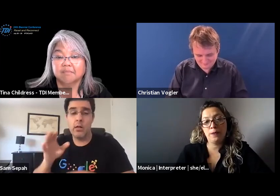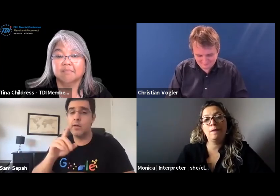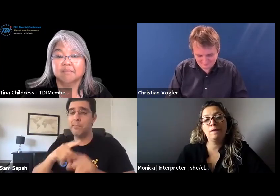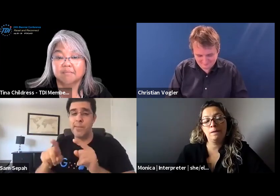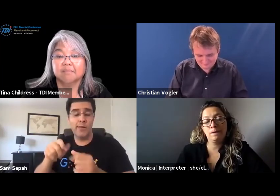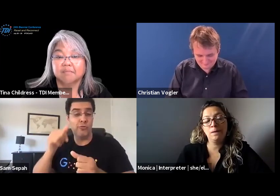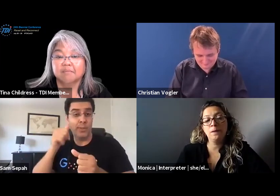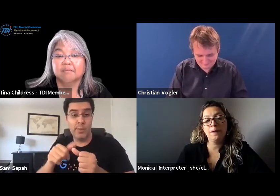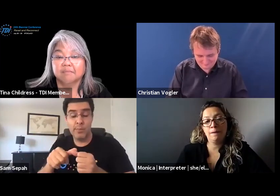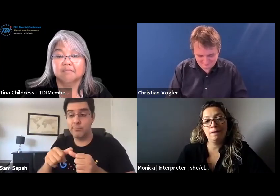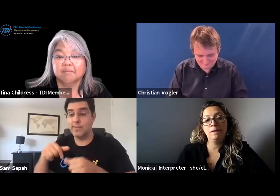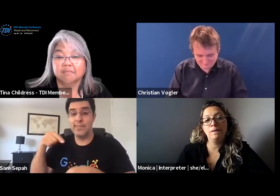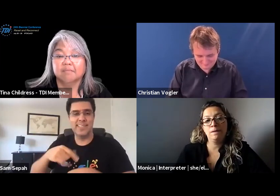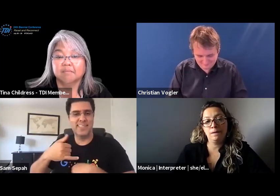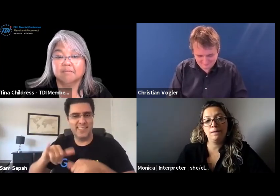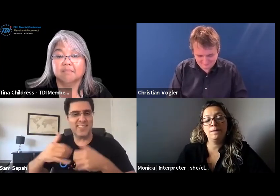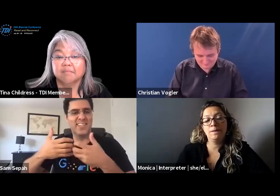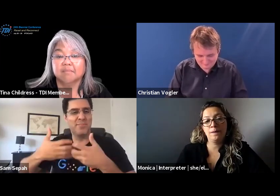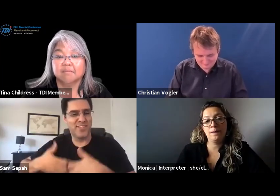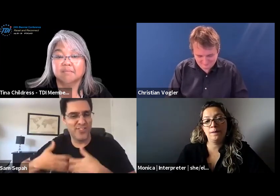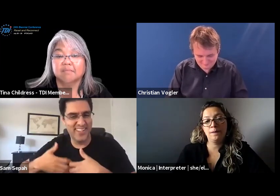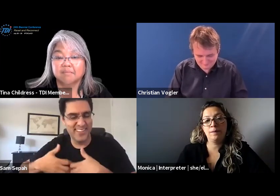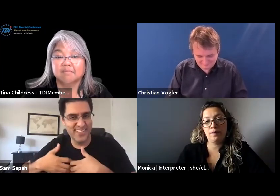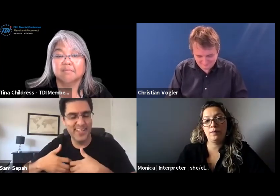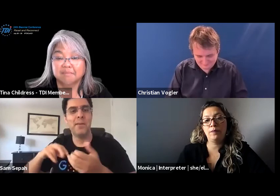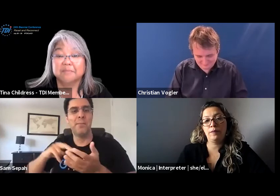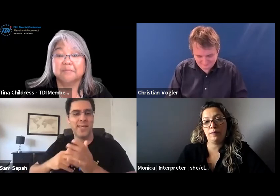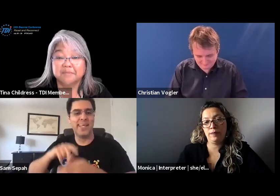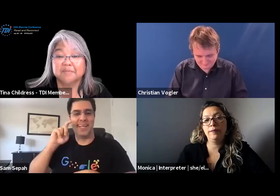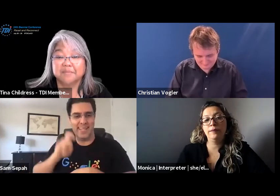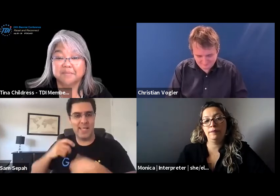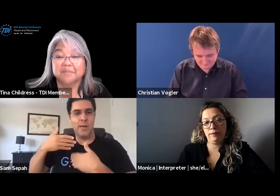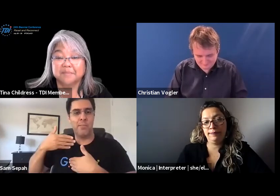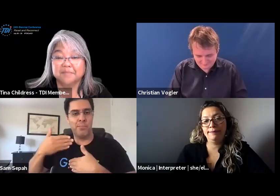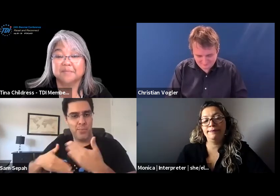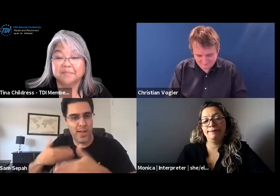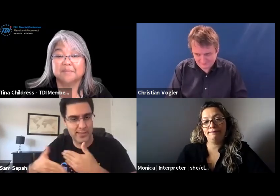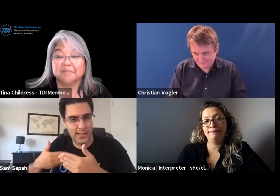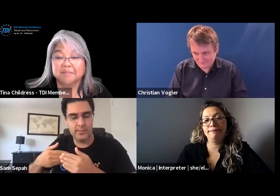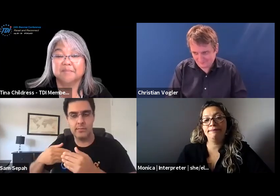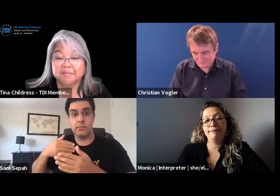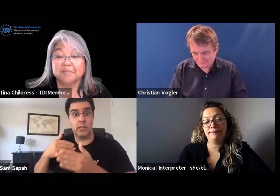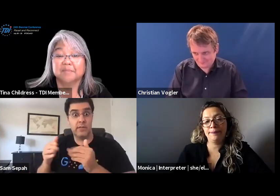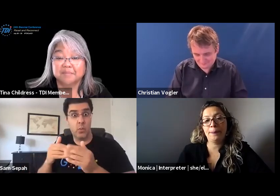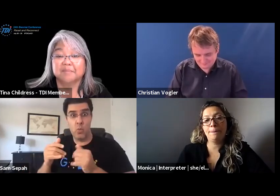the delay of speed. But again, remember, this is still a machine, which means it's going to need time to